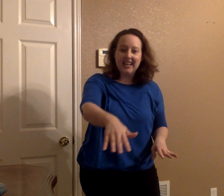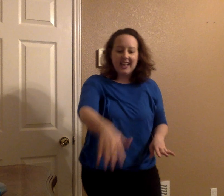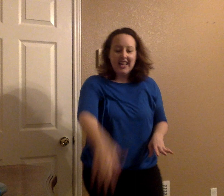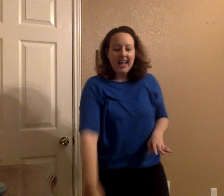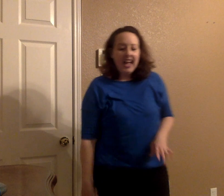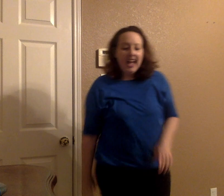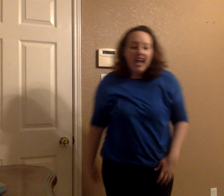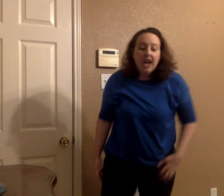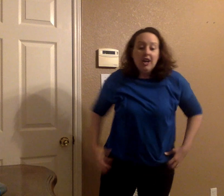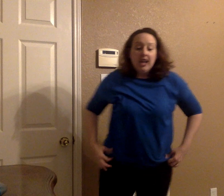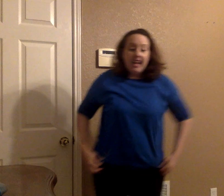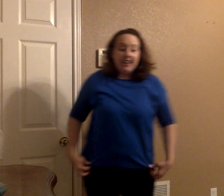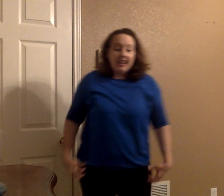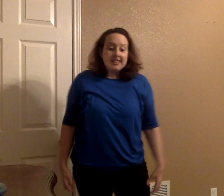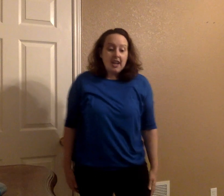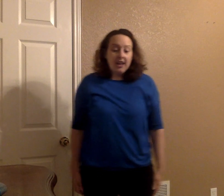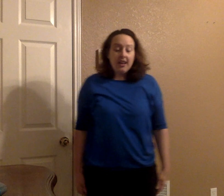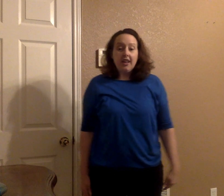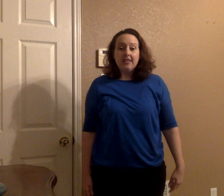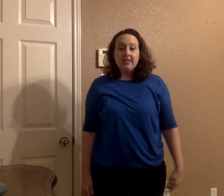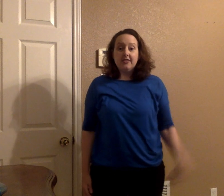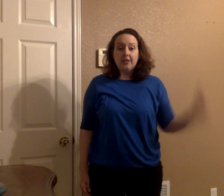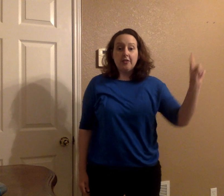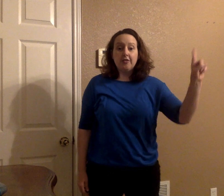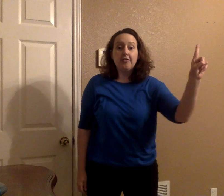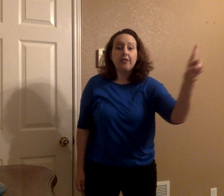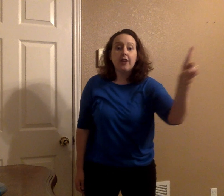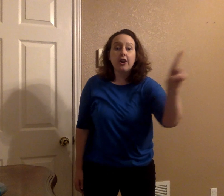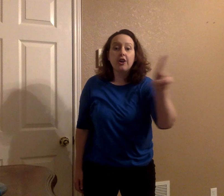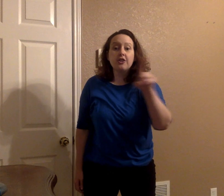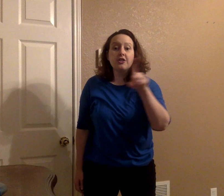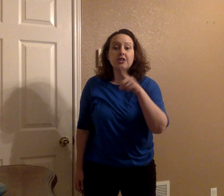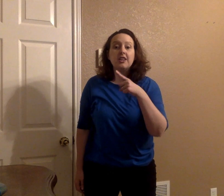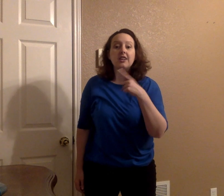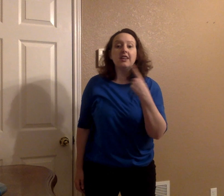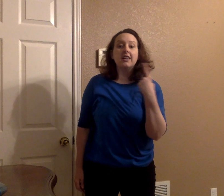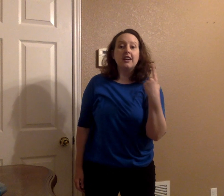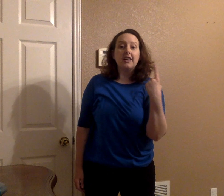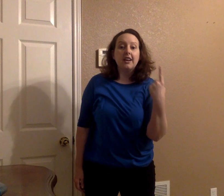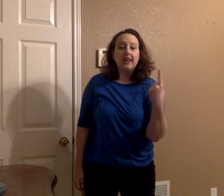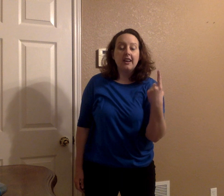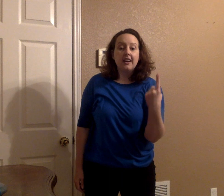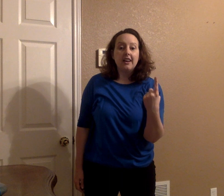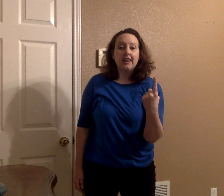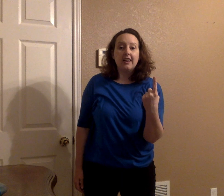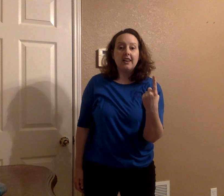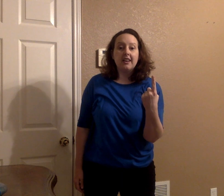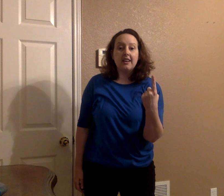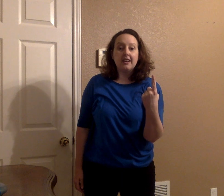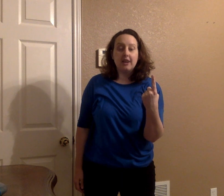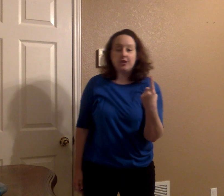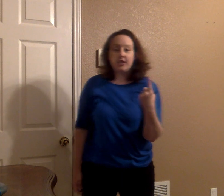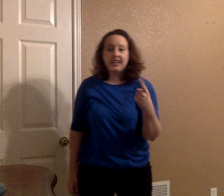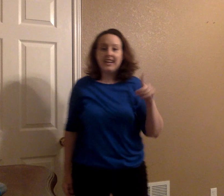and it's the first, I'll do that again,